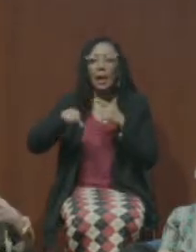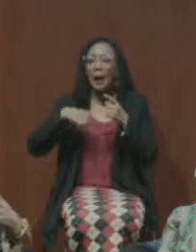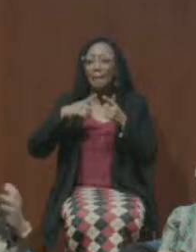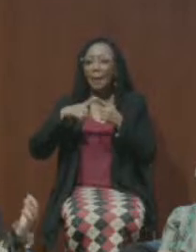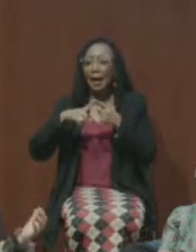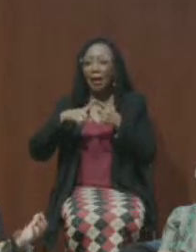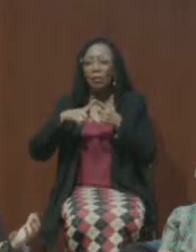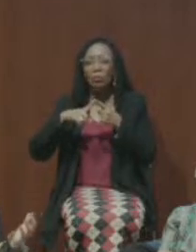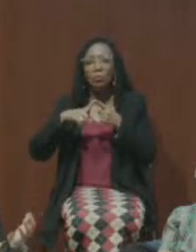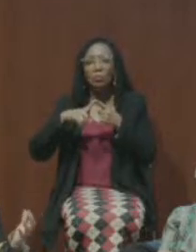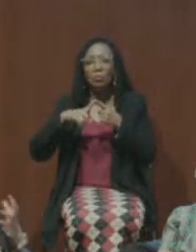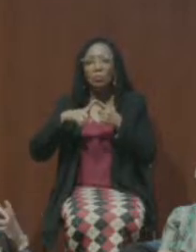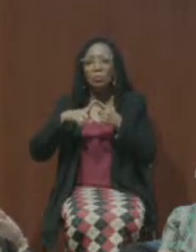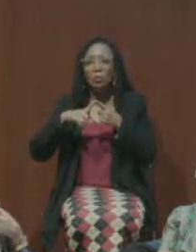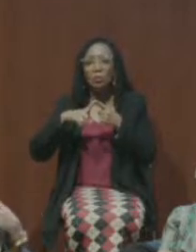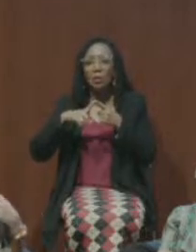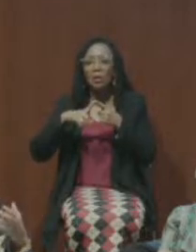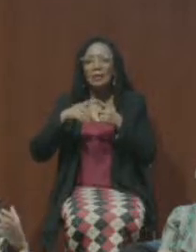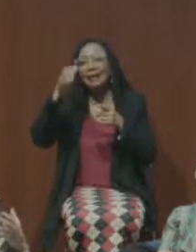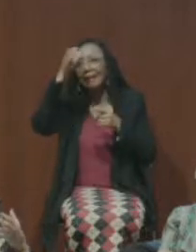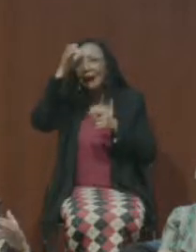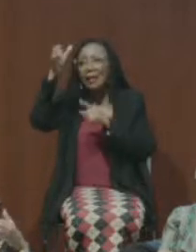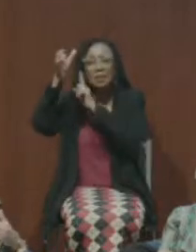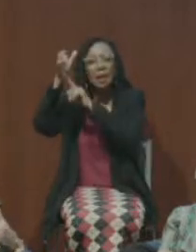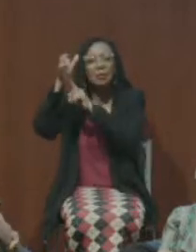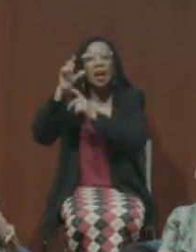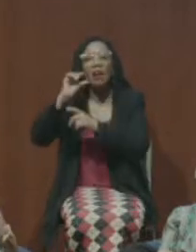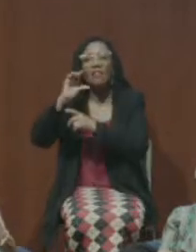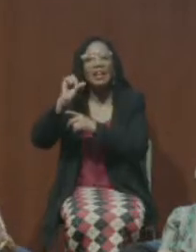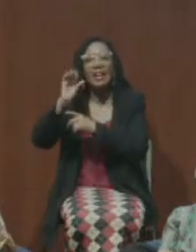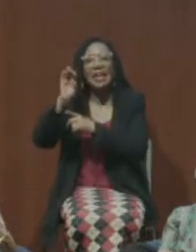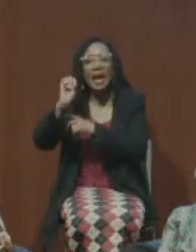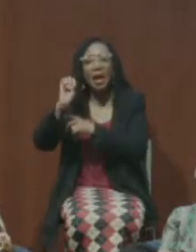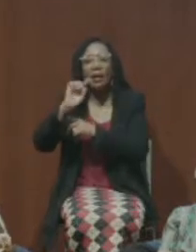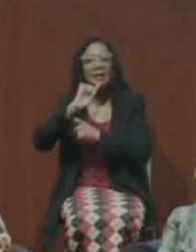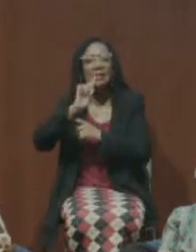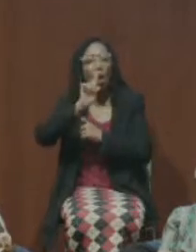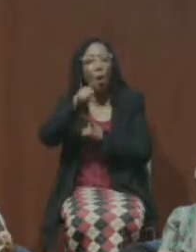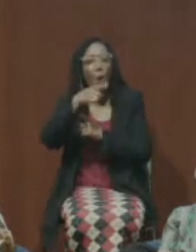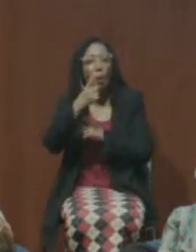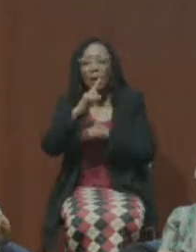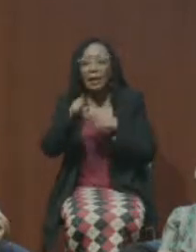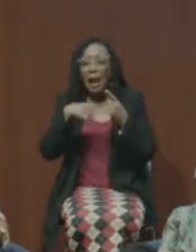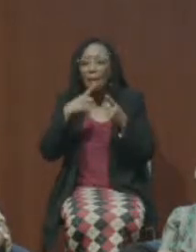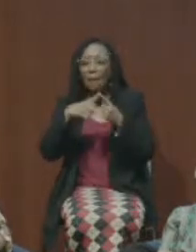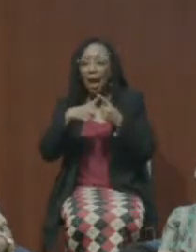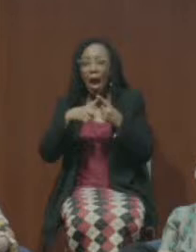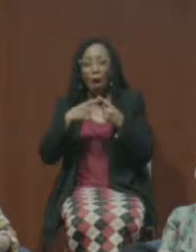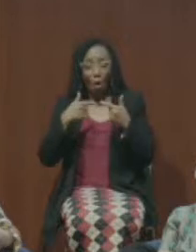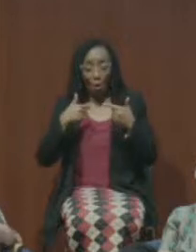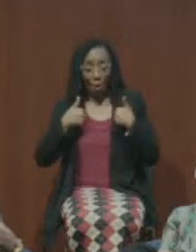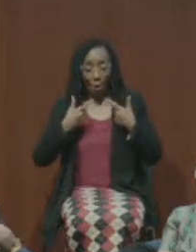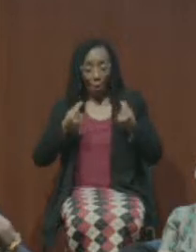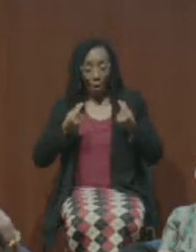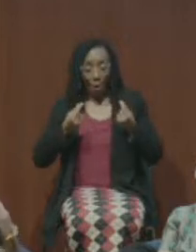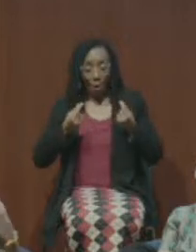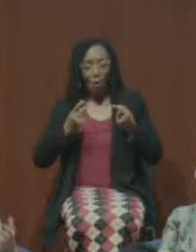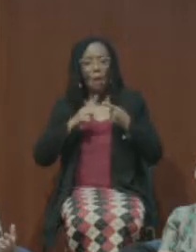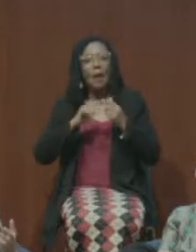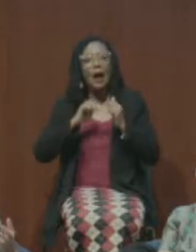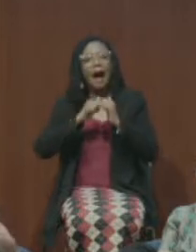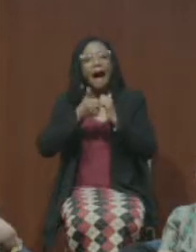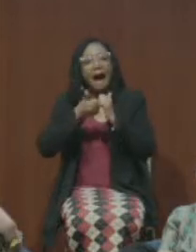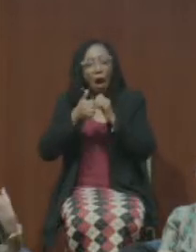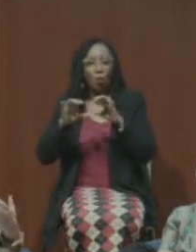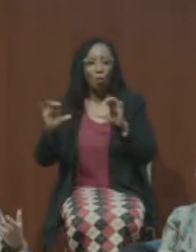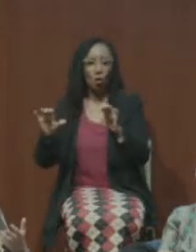are expanding our concept of what's more. So it's not only about like what do we do, but also how we are